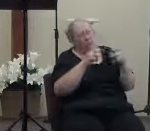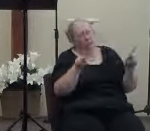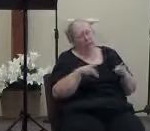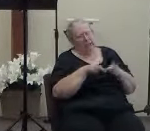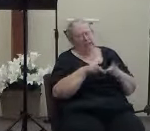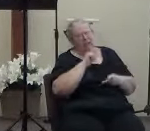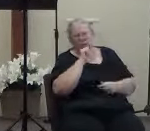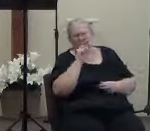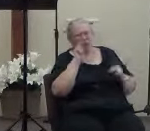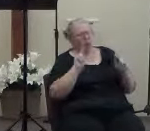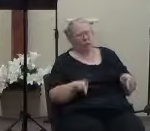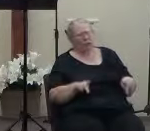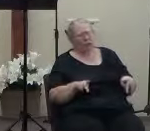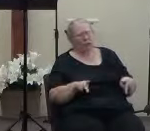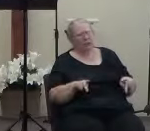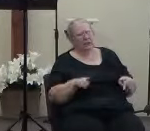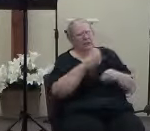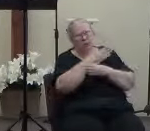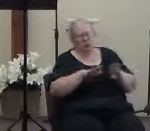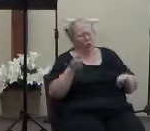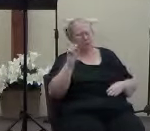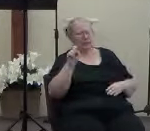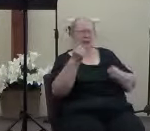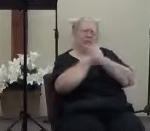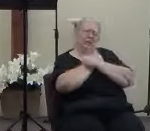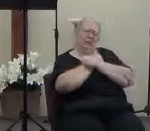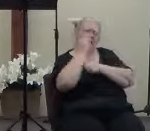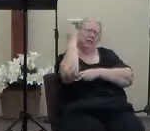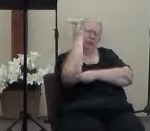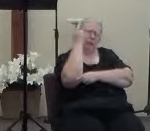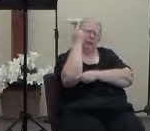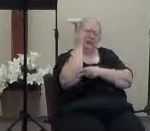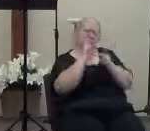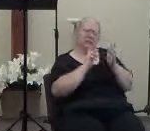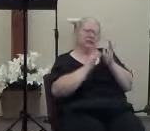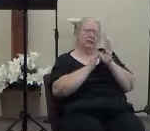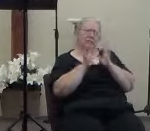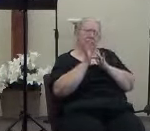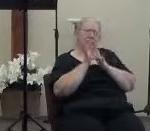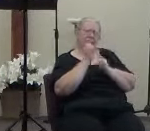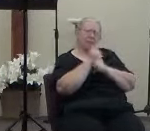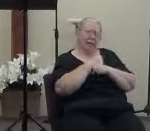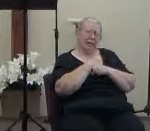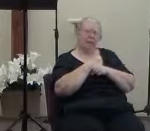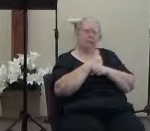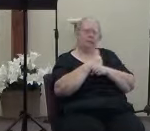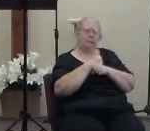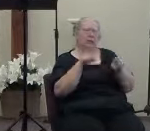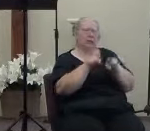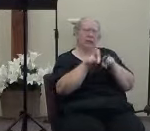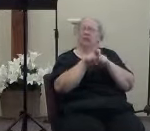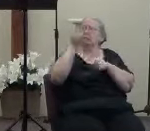not a person walking this earth that doesn't need love. That's why Jesus created him in his image, so he could fill that hole with